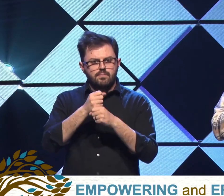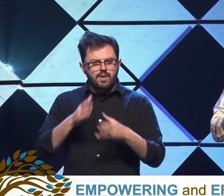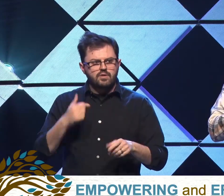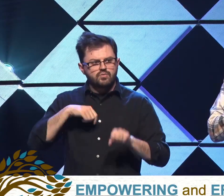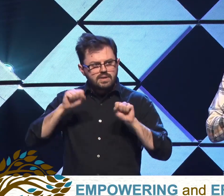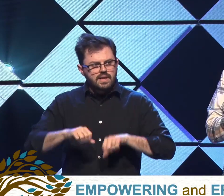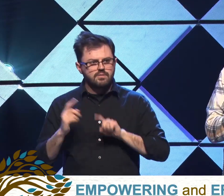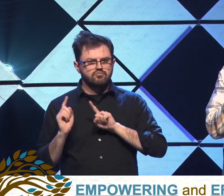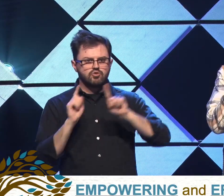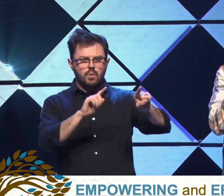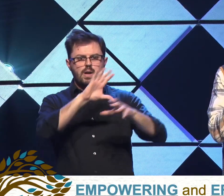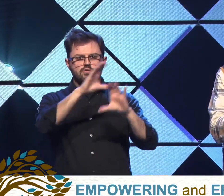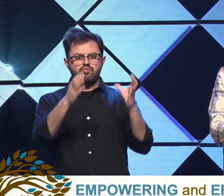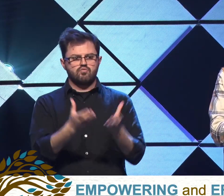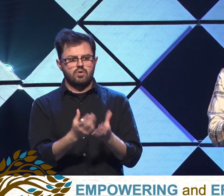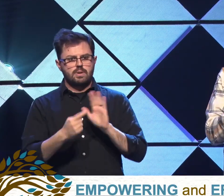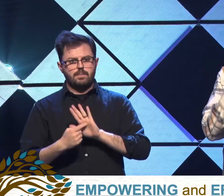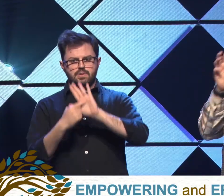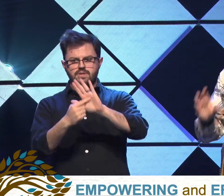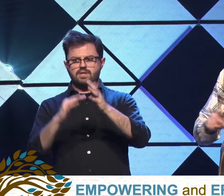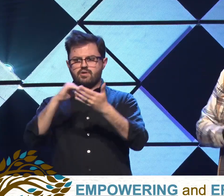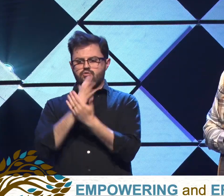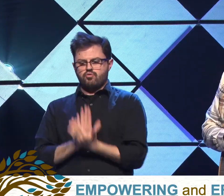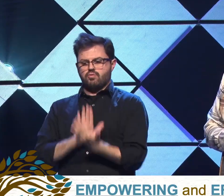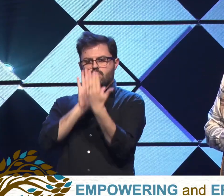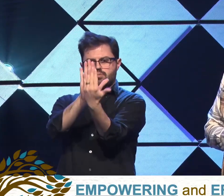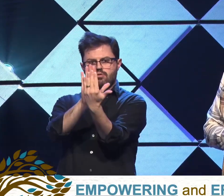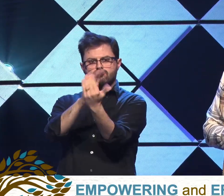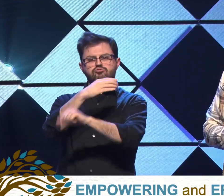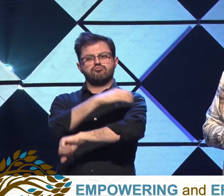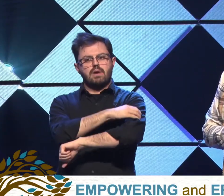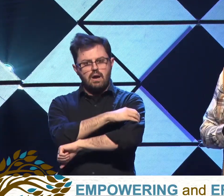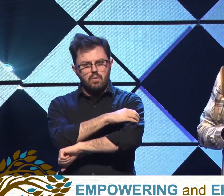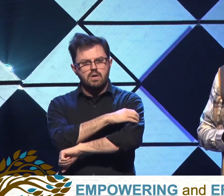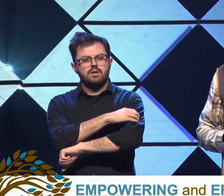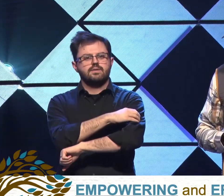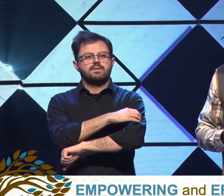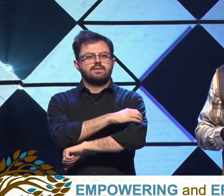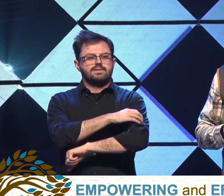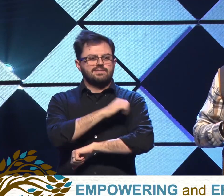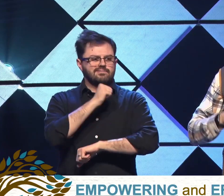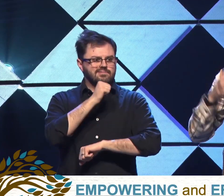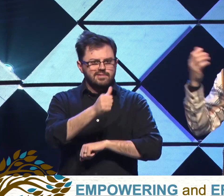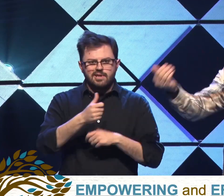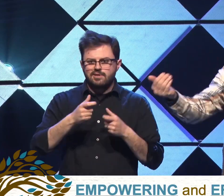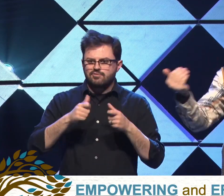a different way of seeing power and having power, and not looking for